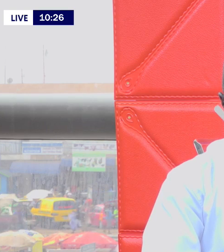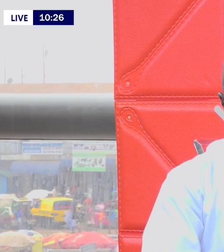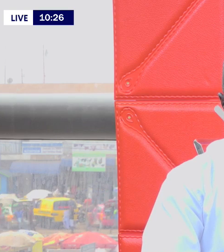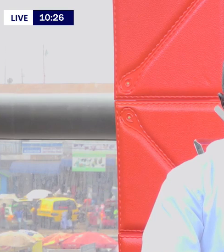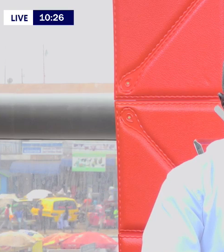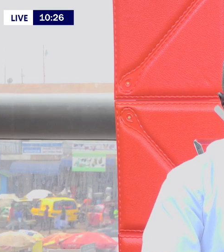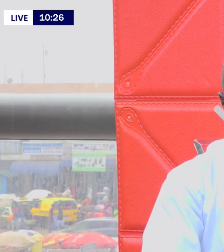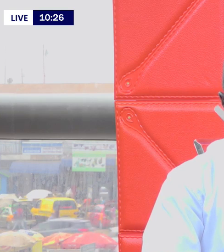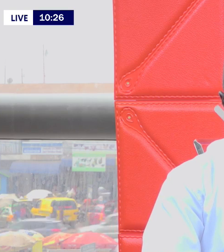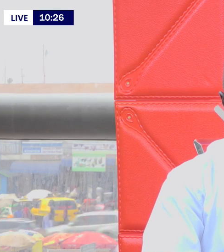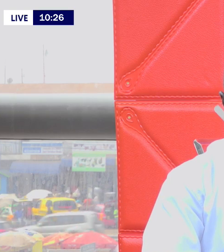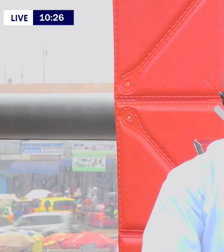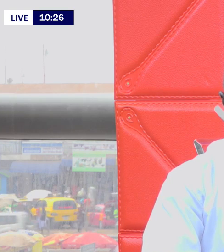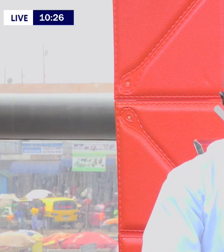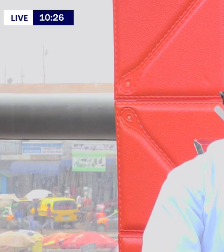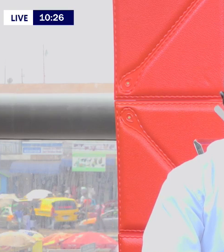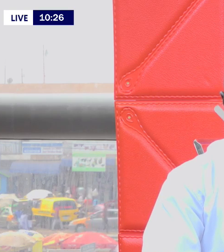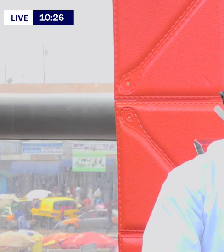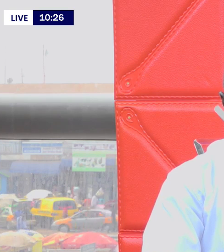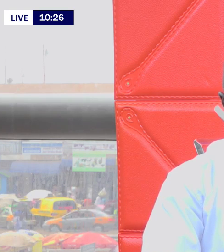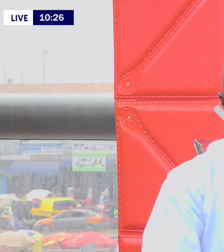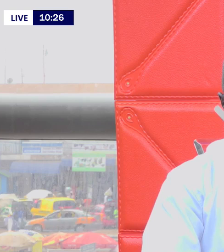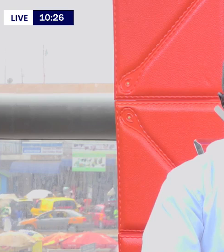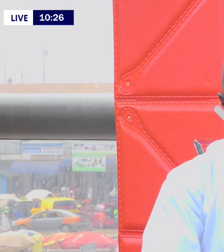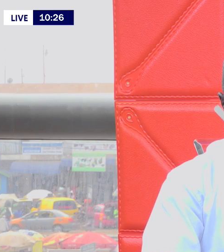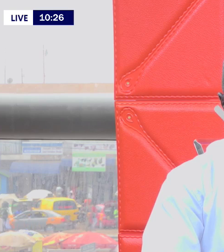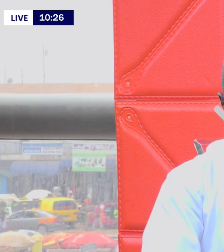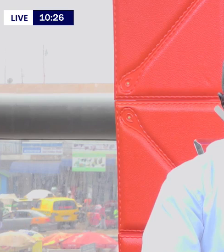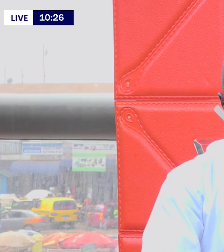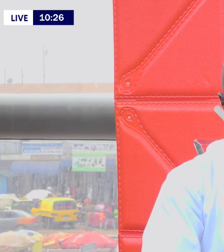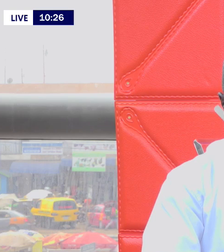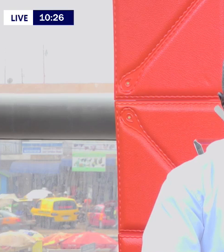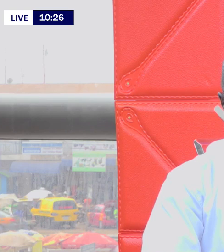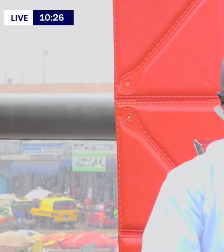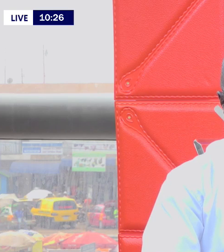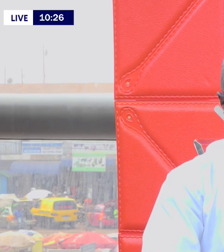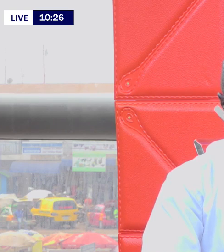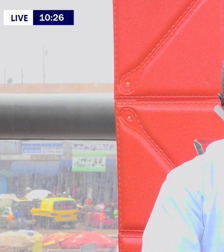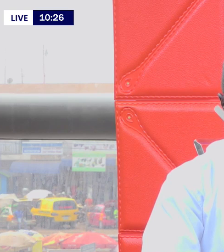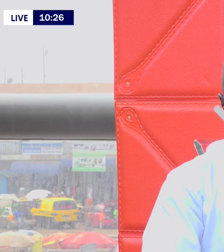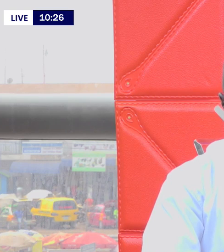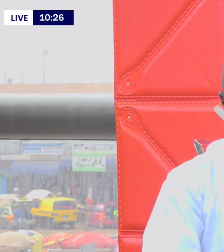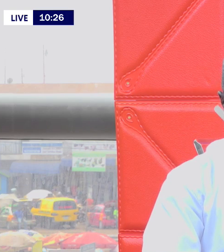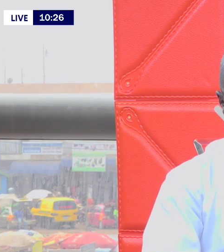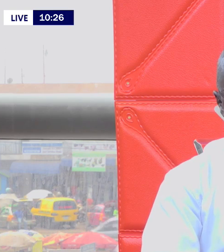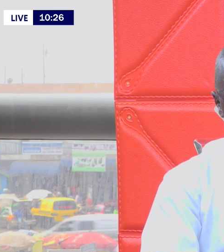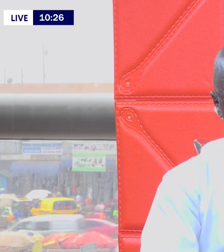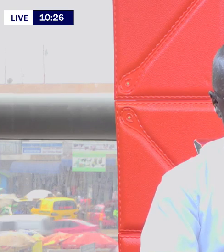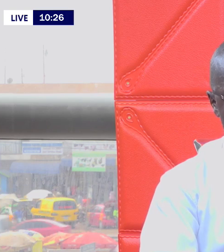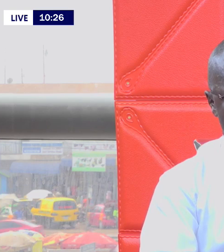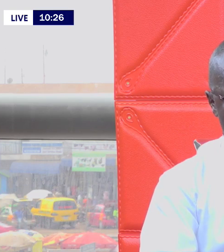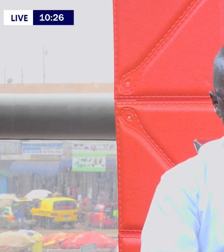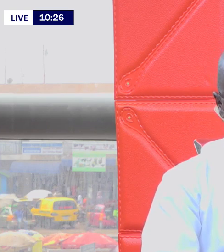and register and they will understand. Okay, let us say. Say once ode ode. While I know in Akwetia, I commend the